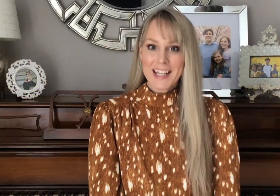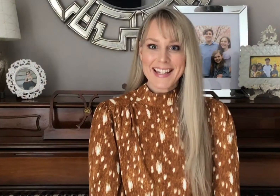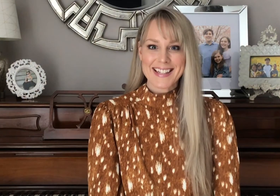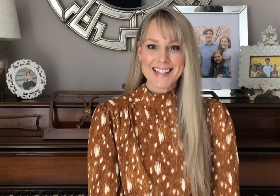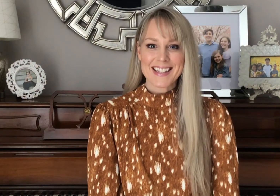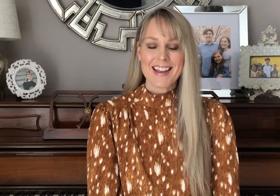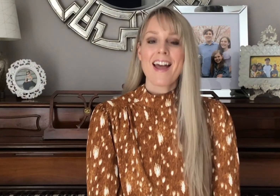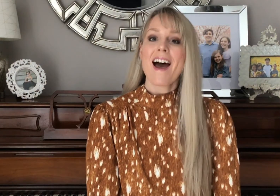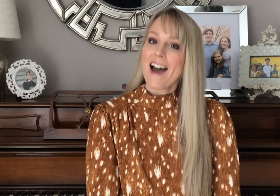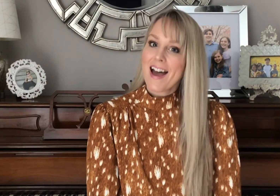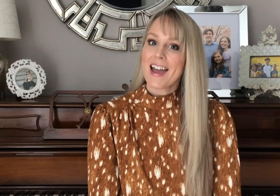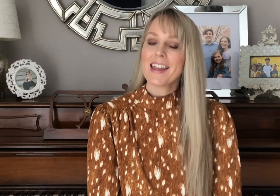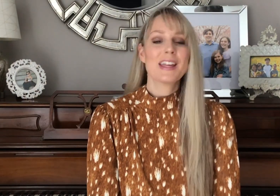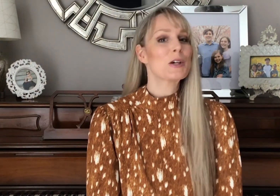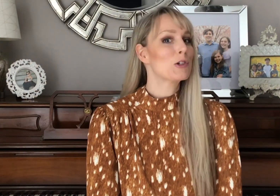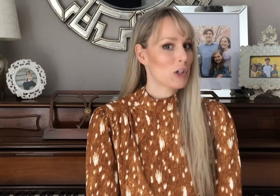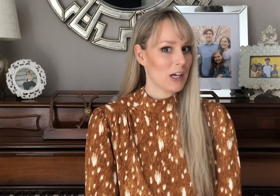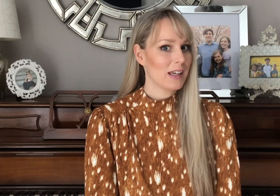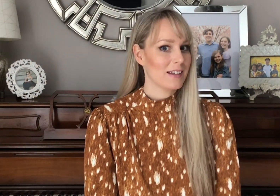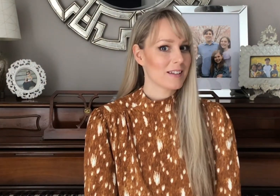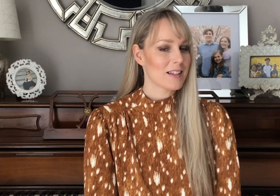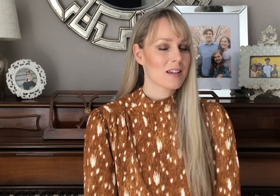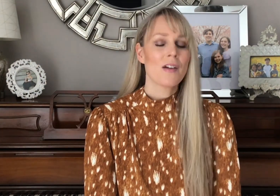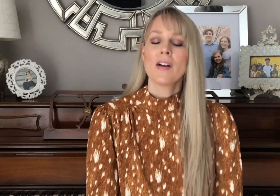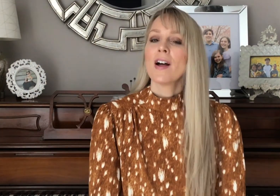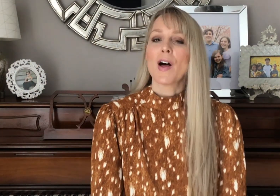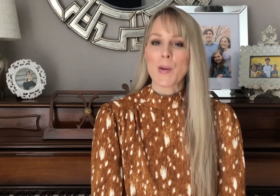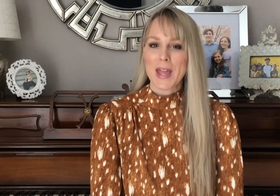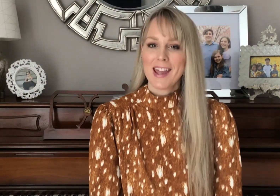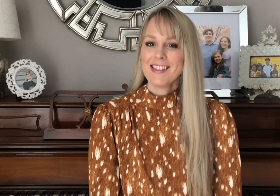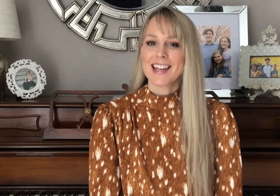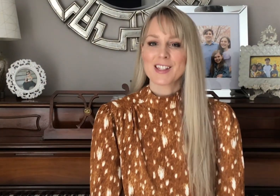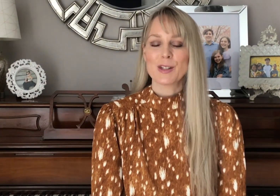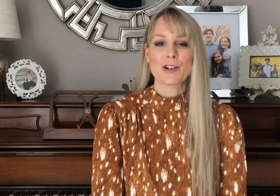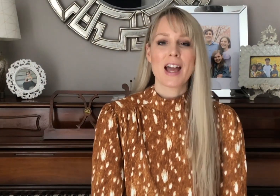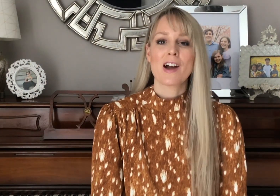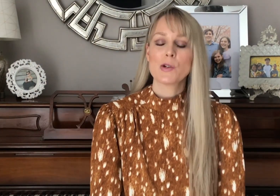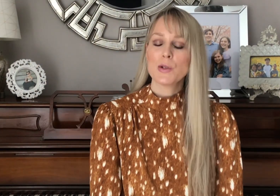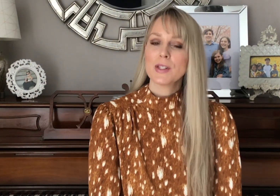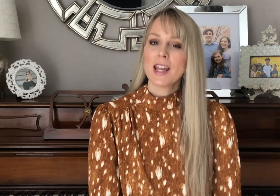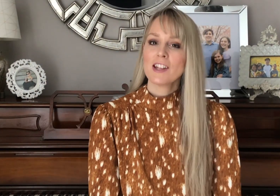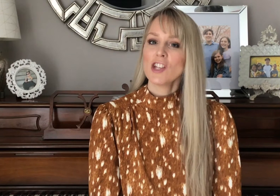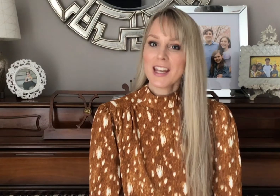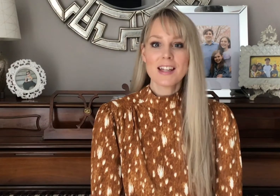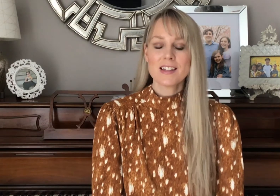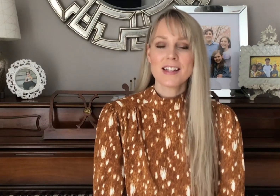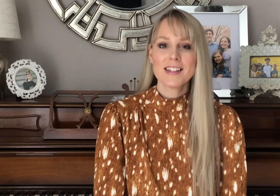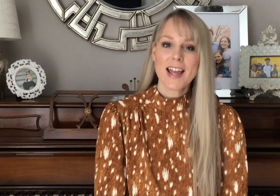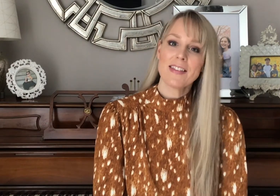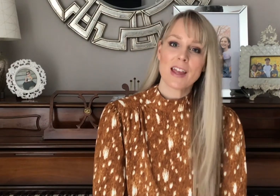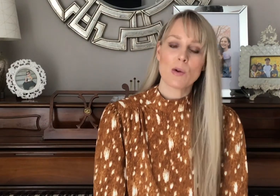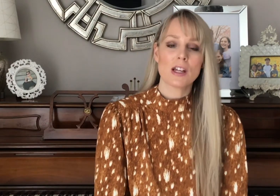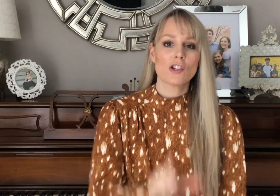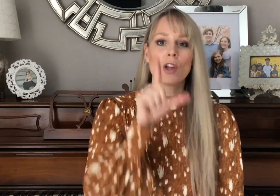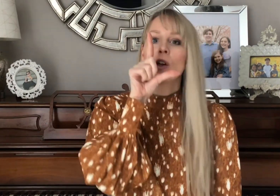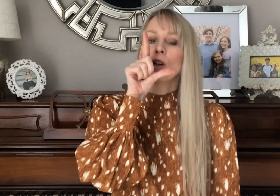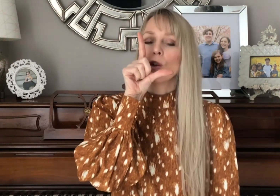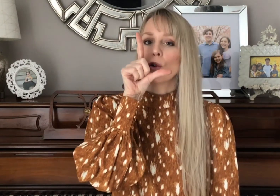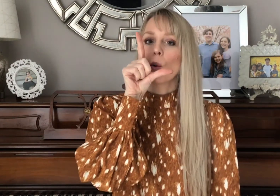Chickens. I hear chickens. Okay, let's learn how to say chickens in sign language. You're going to